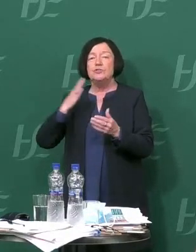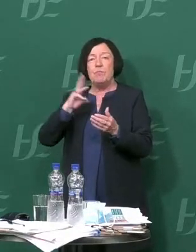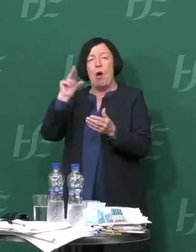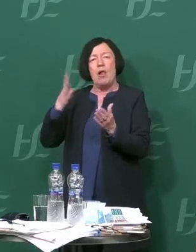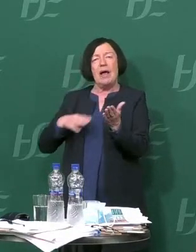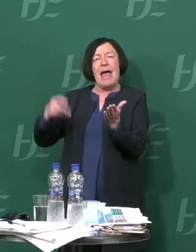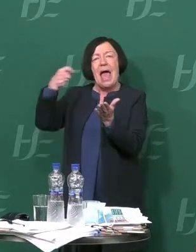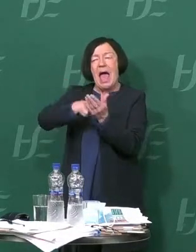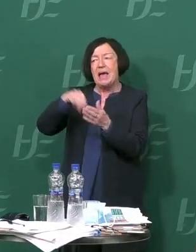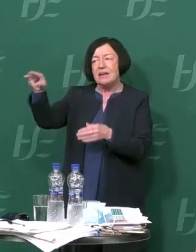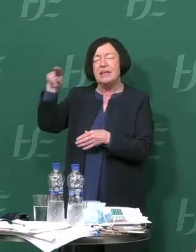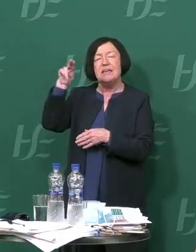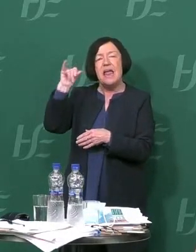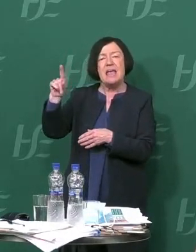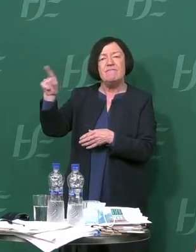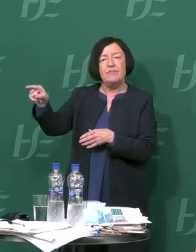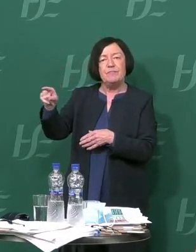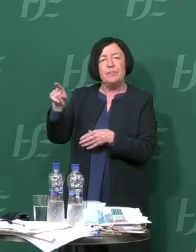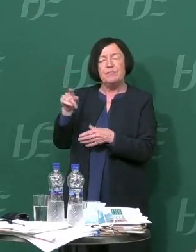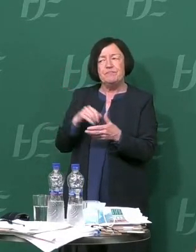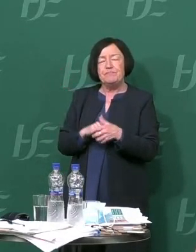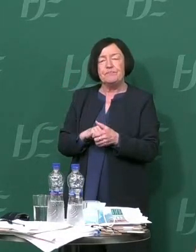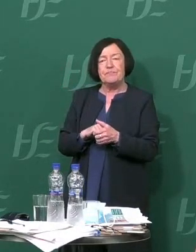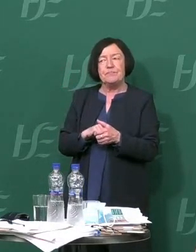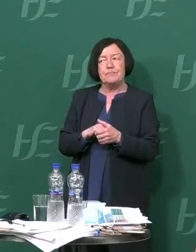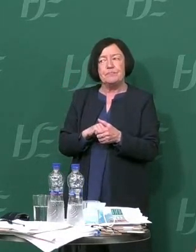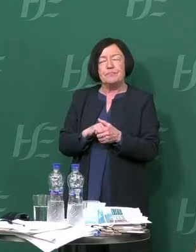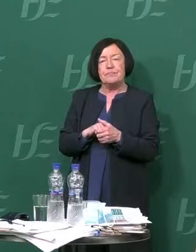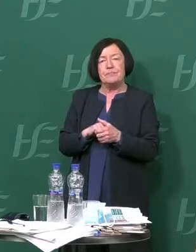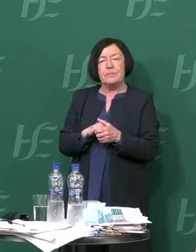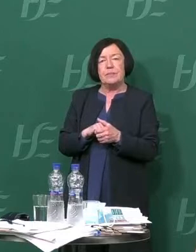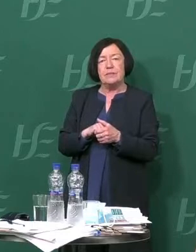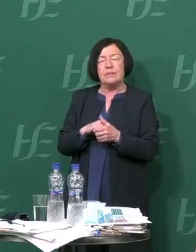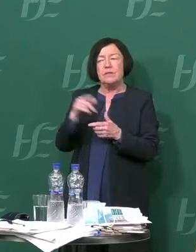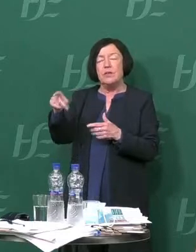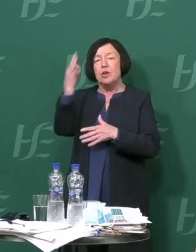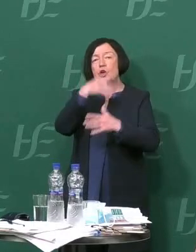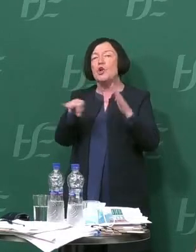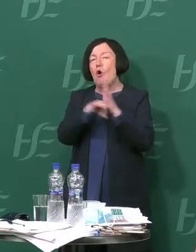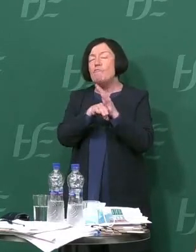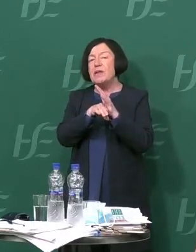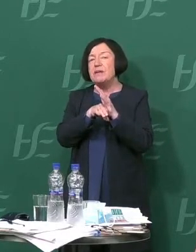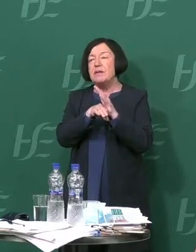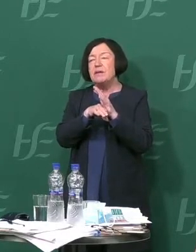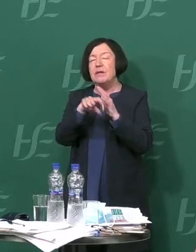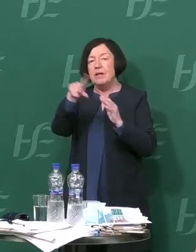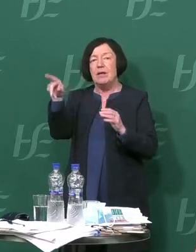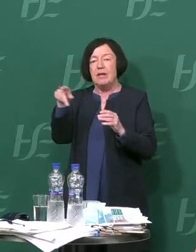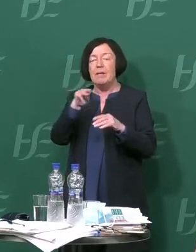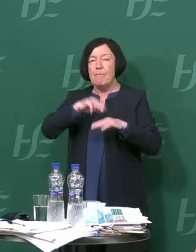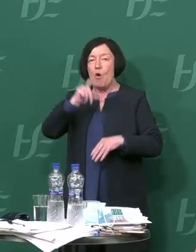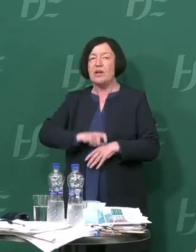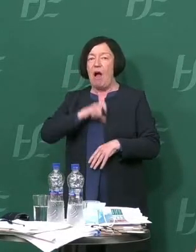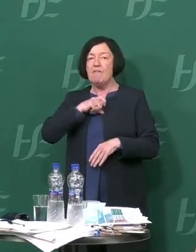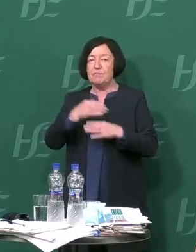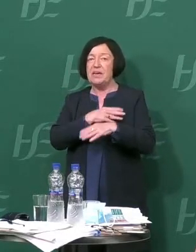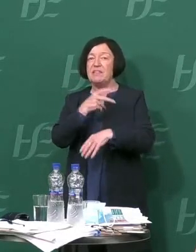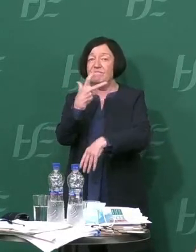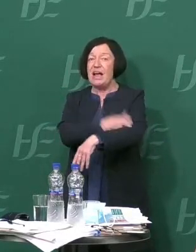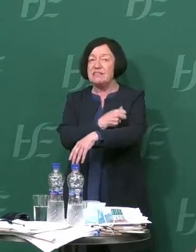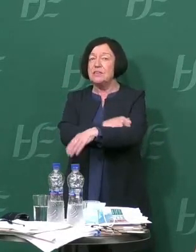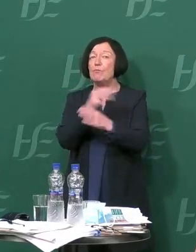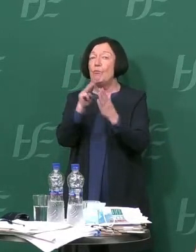That Niamh kind of sentence question as well, but just, government we're all getting greater confidence by the